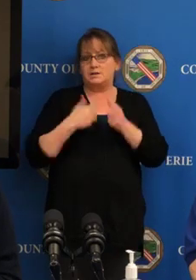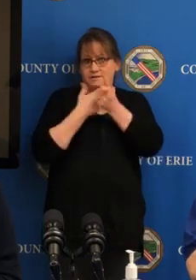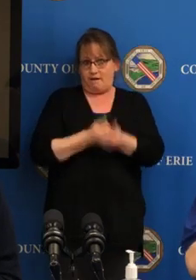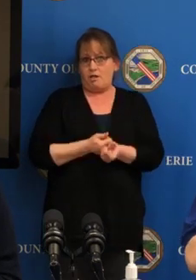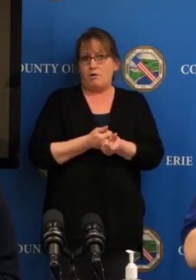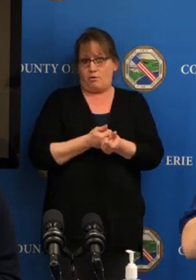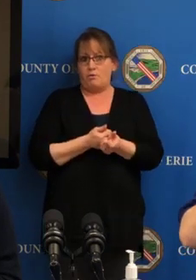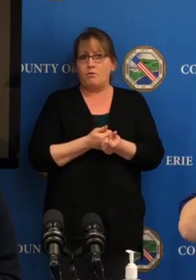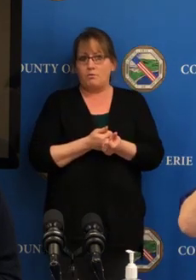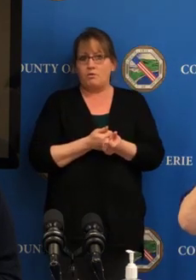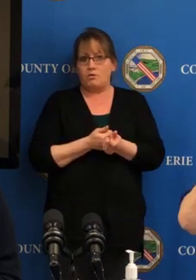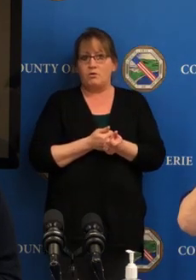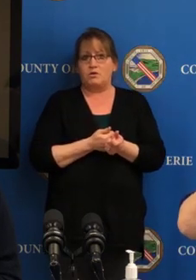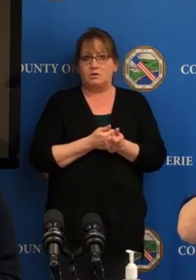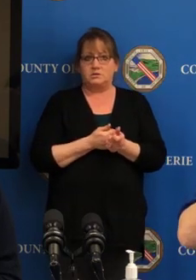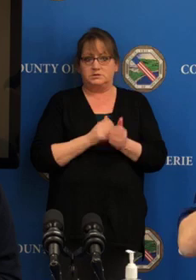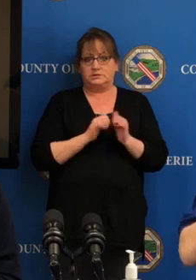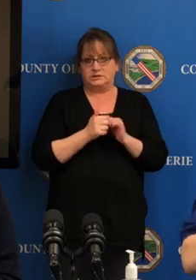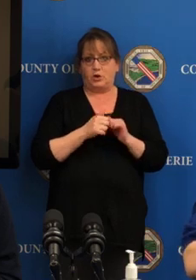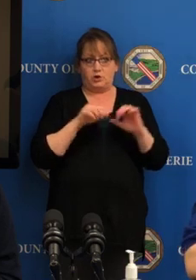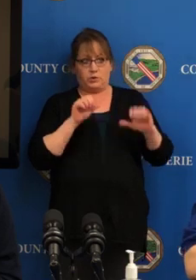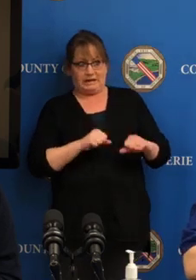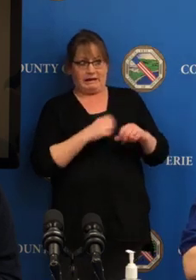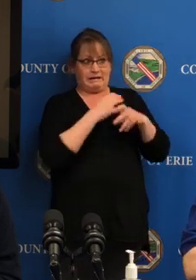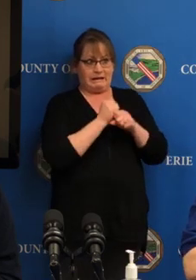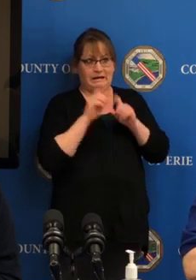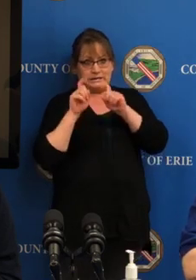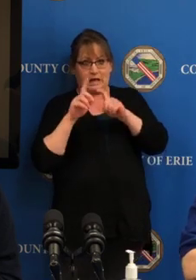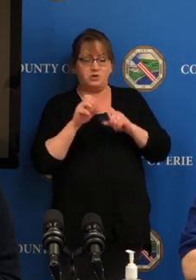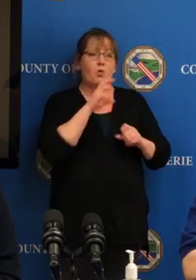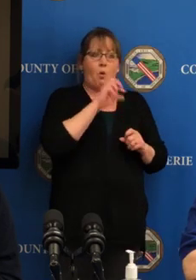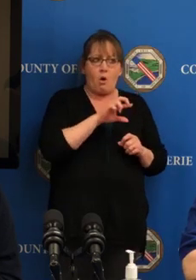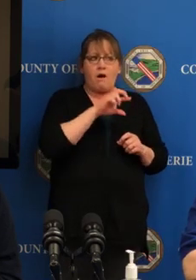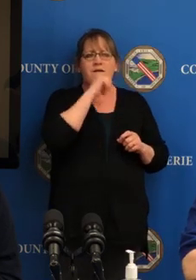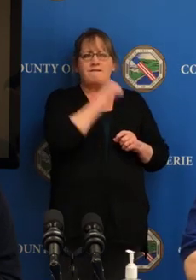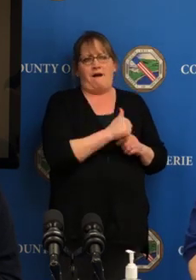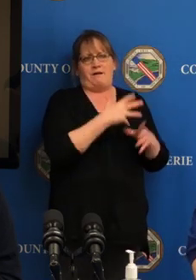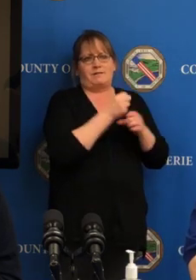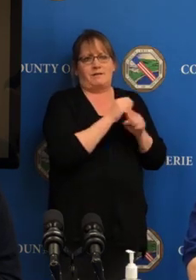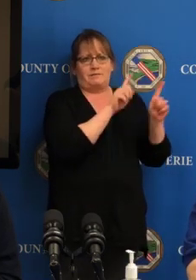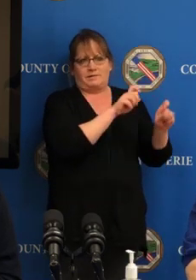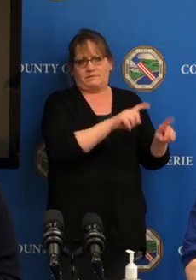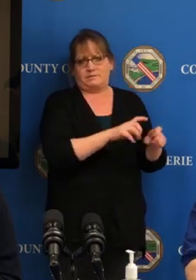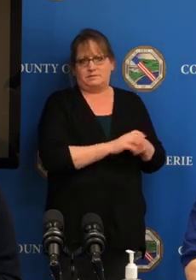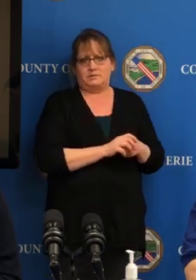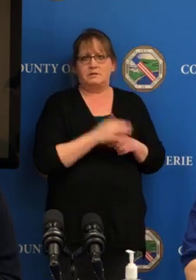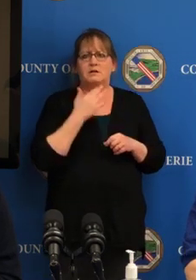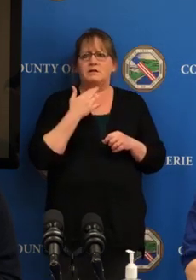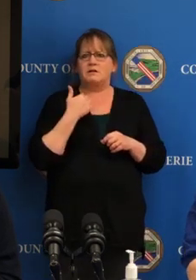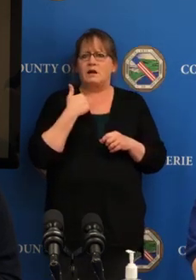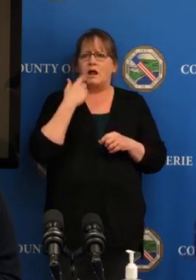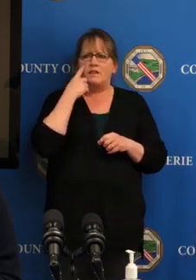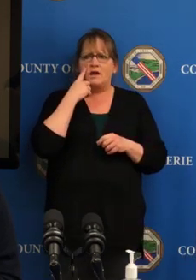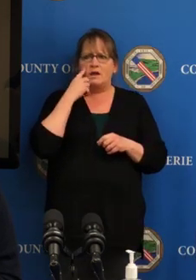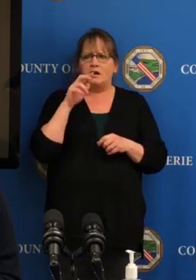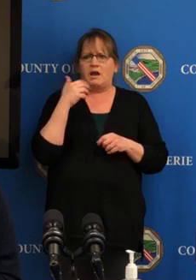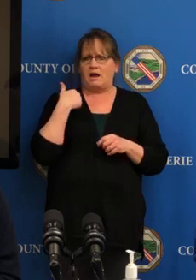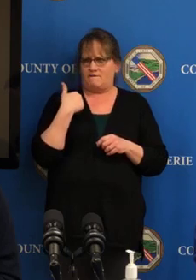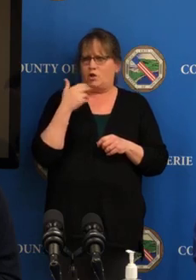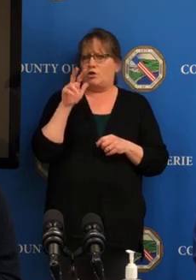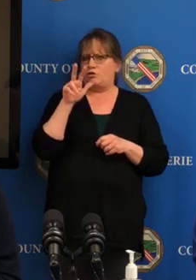Public Health Lab on the tests that we are doing. We got swab kits for we should have gotten